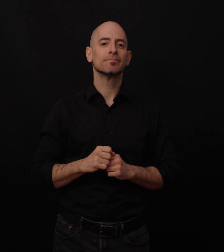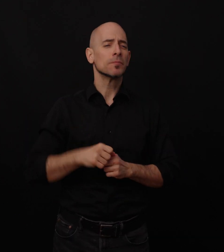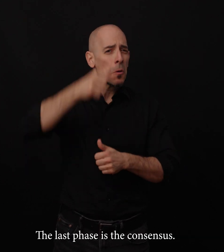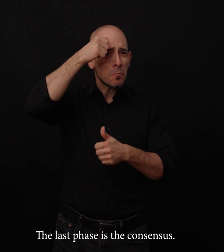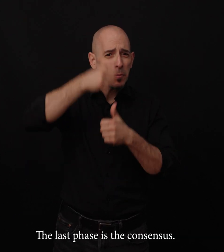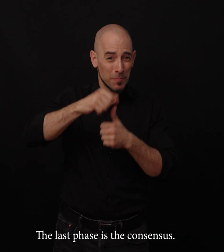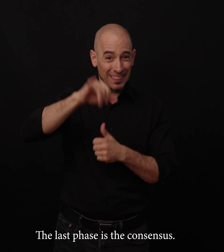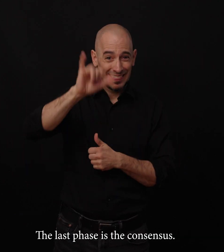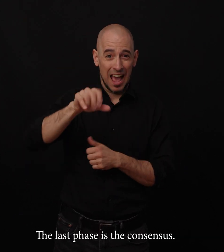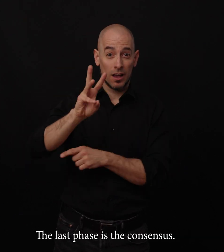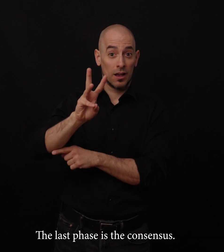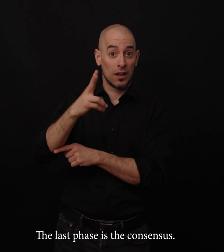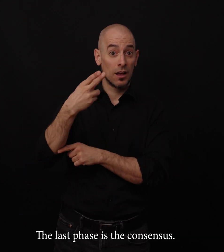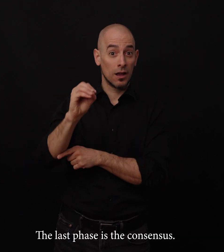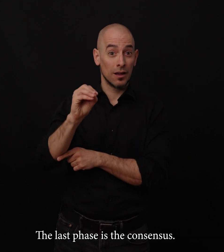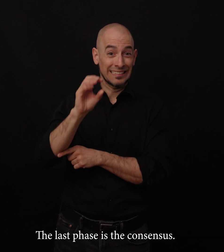The last phase is the consensus.